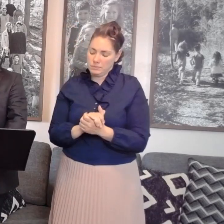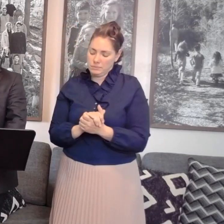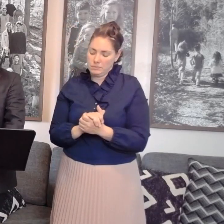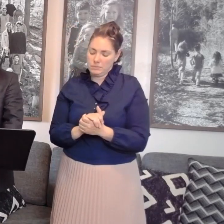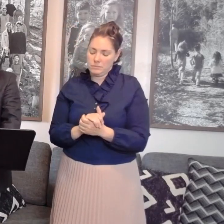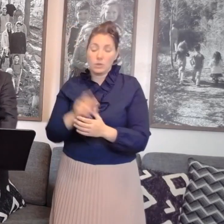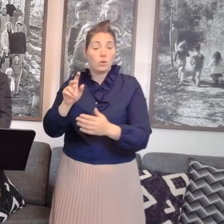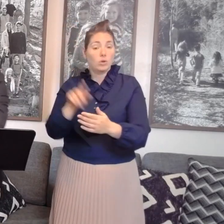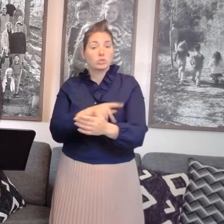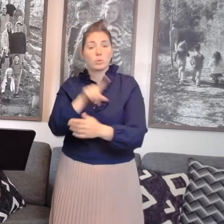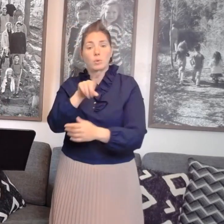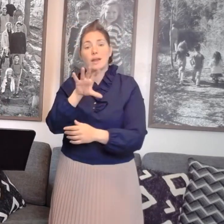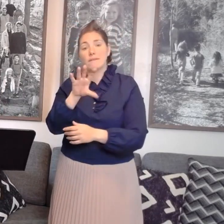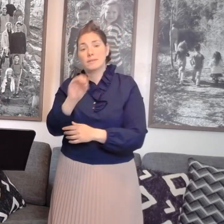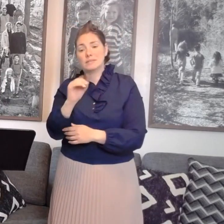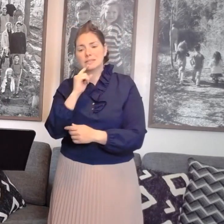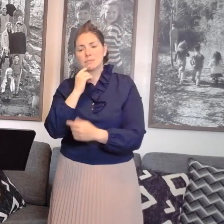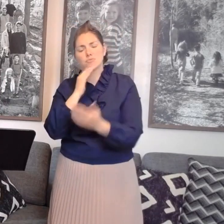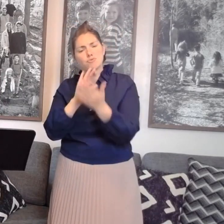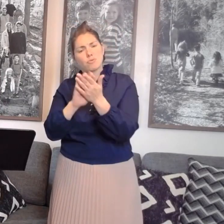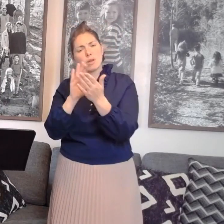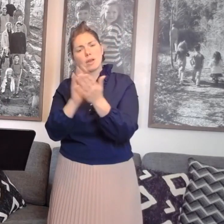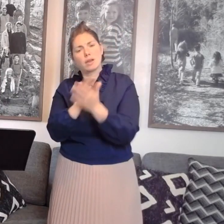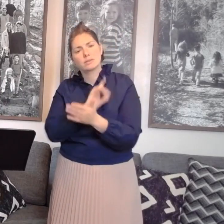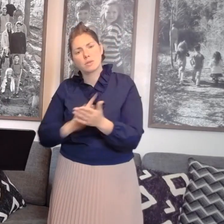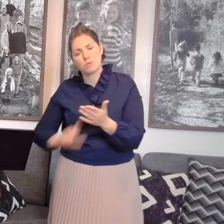Psalm 150, he would say, praise you, the Lord.